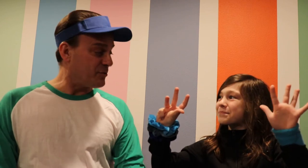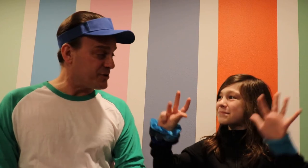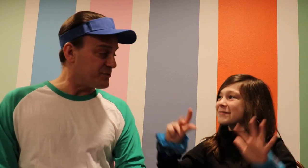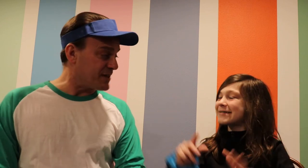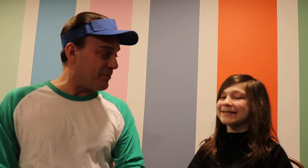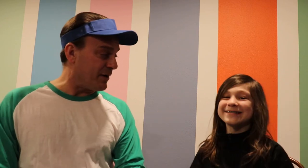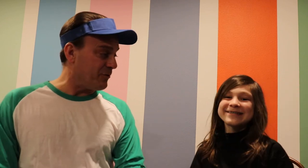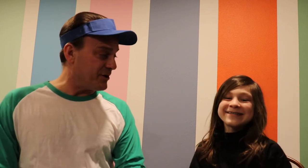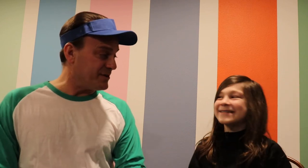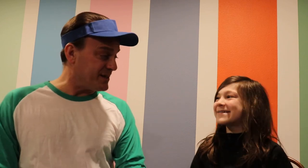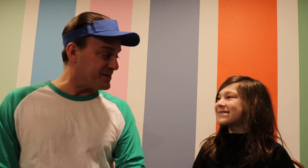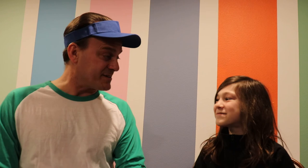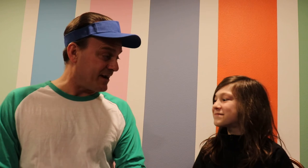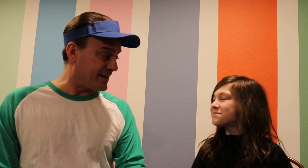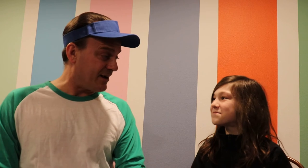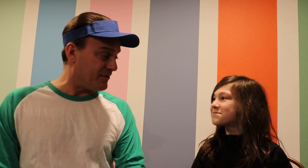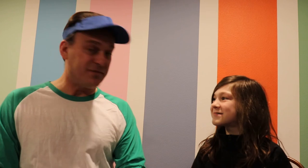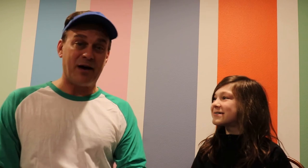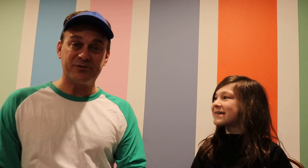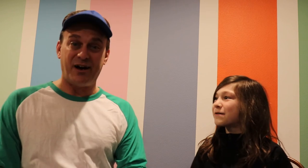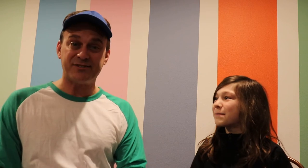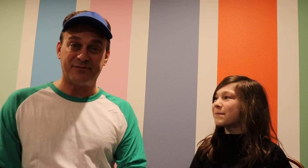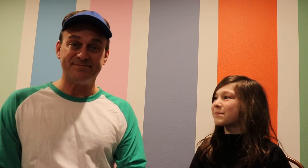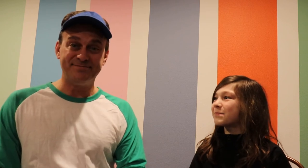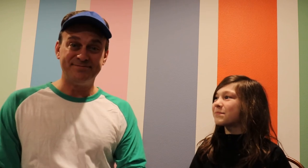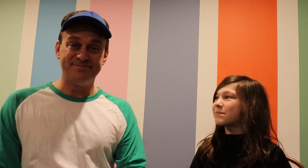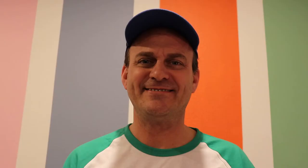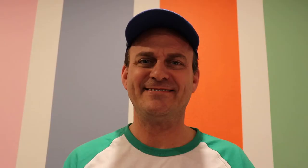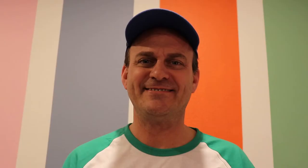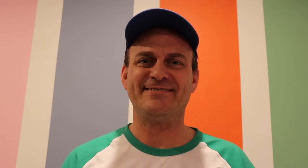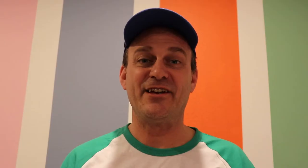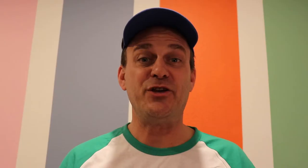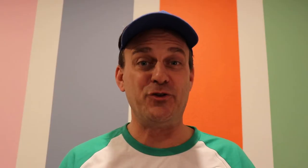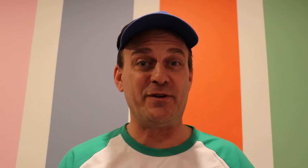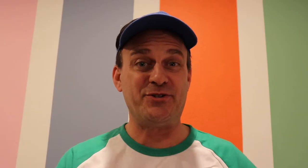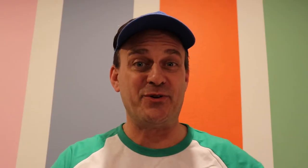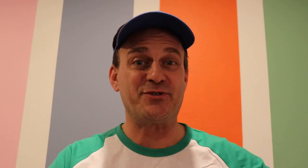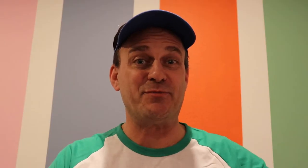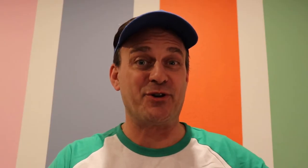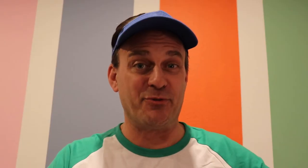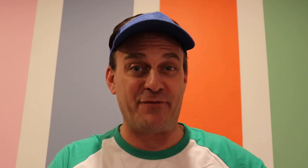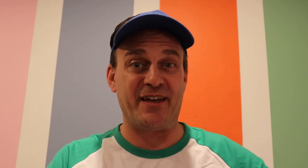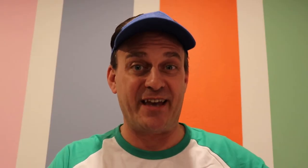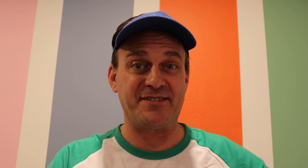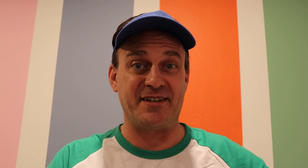much for stopping by, Winter, and teaching us how to count. That was awesome. You've been doing some terrific guessing